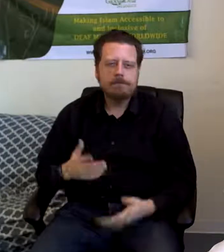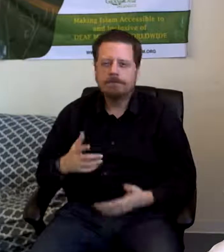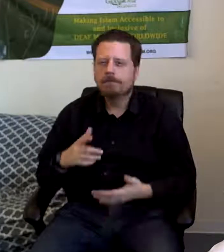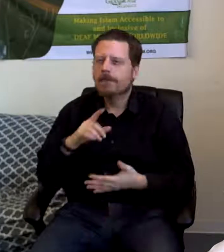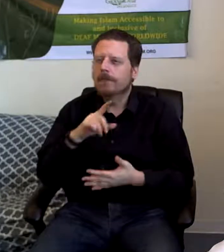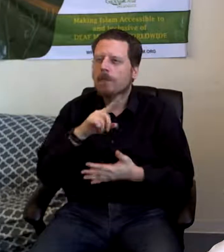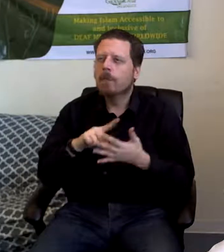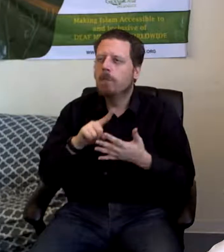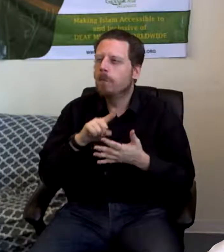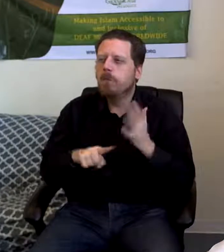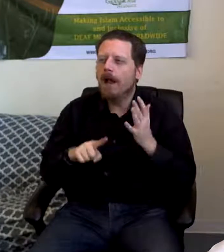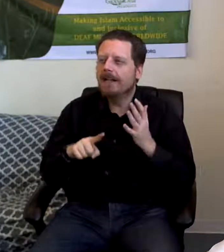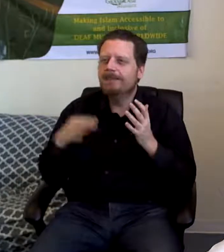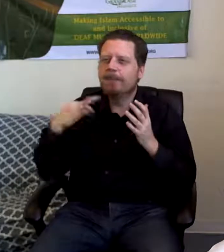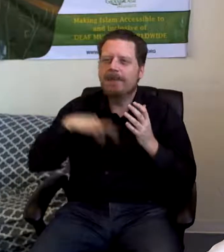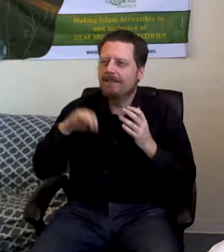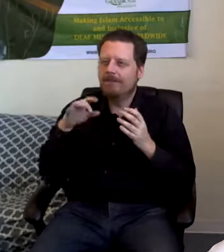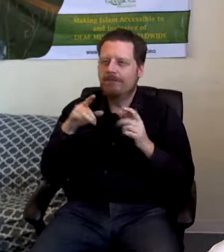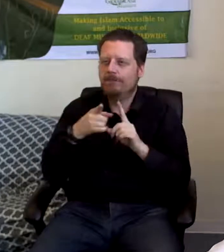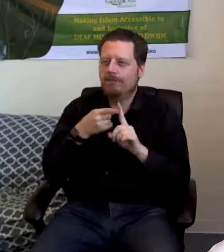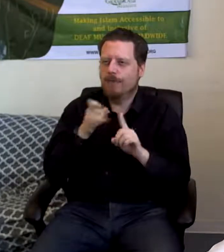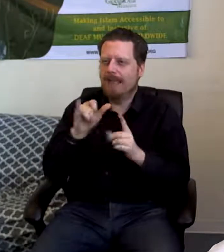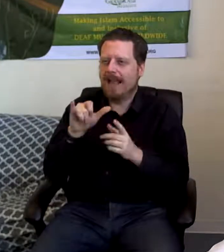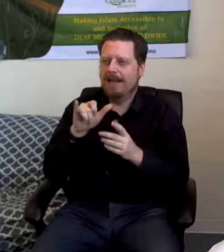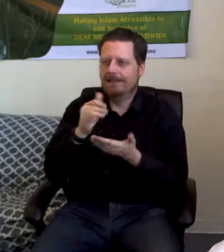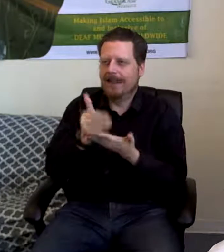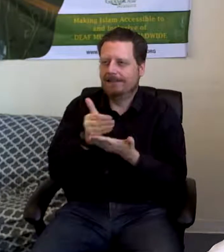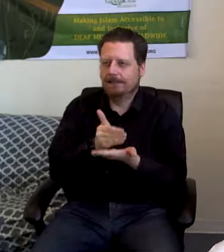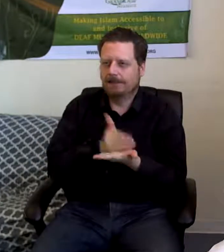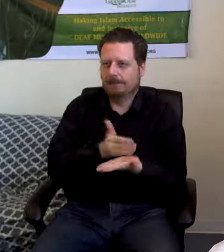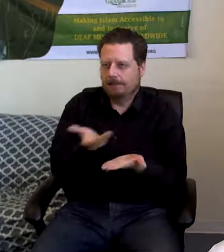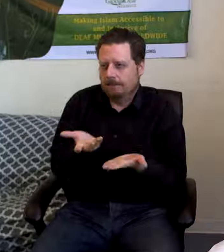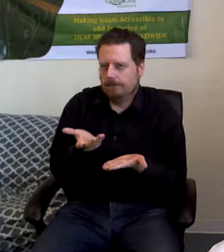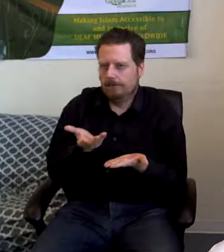What do we benefit from this lesson?